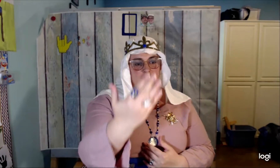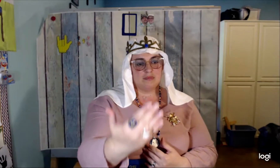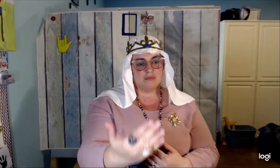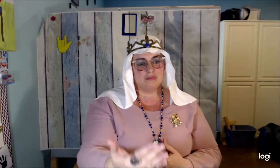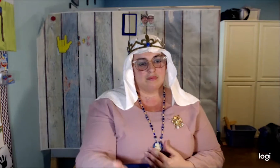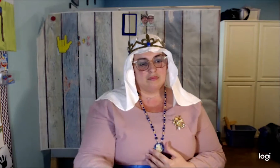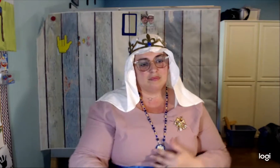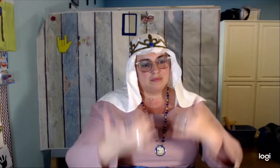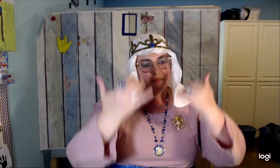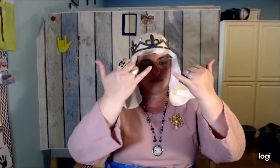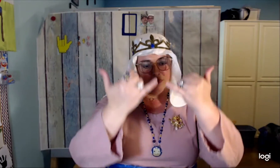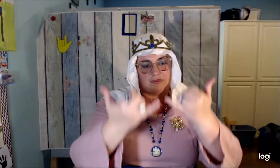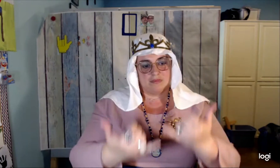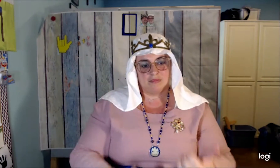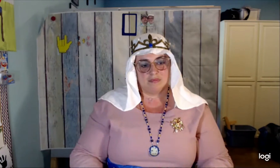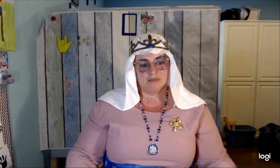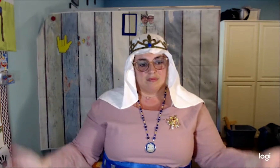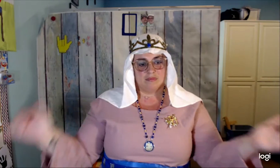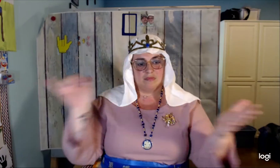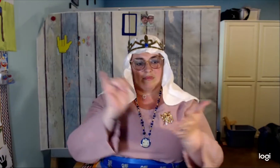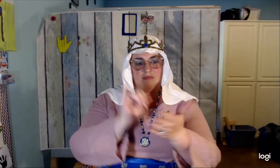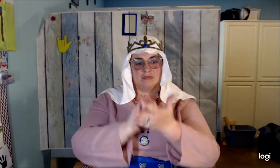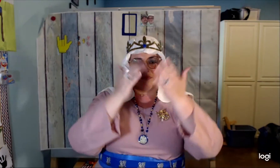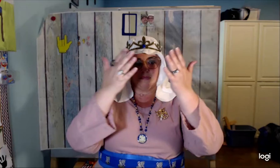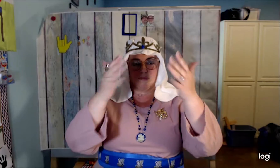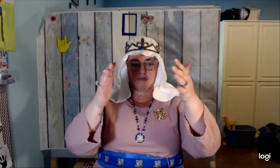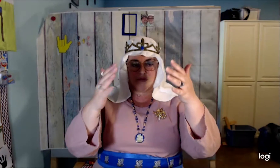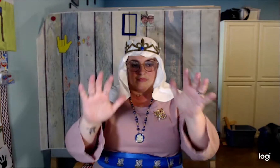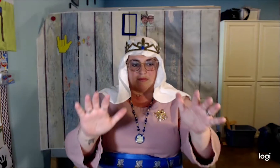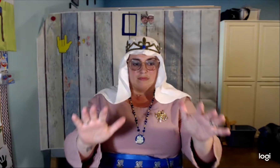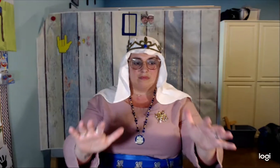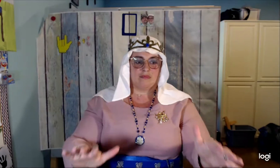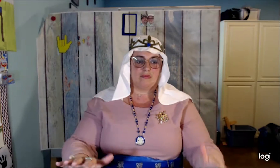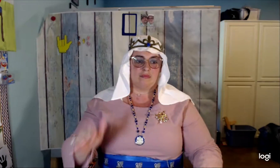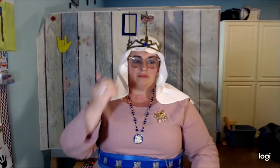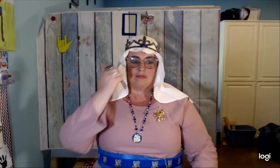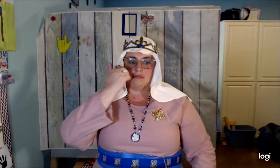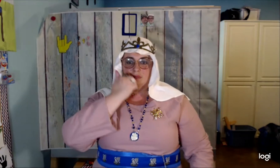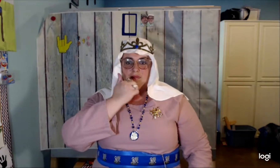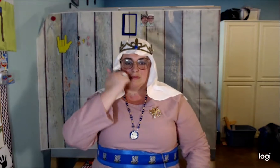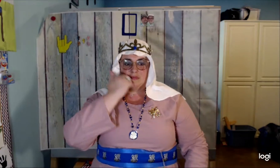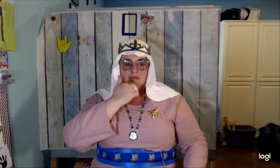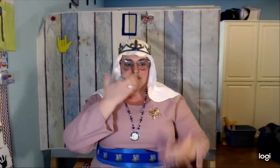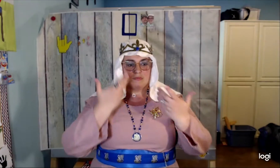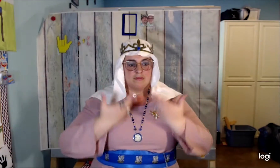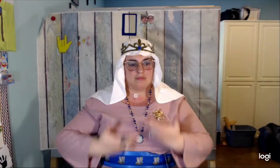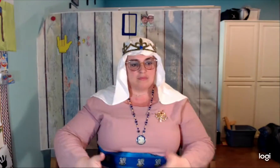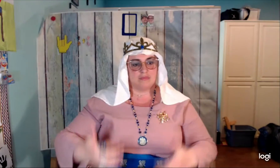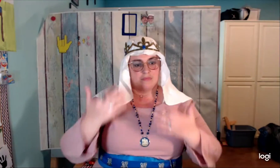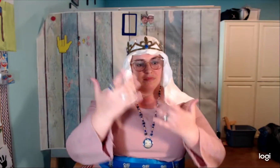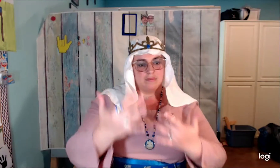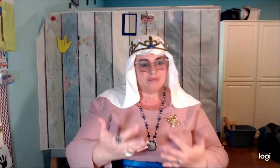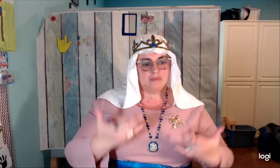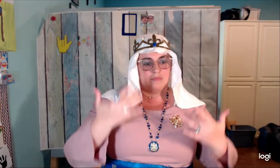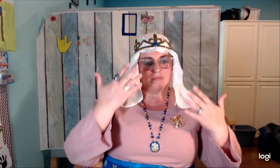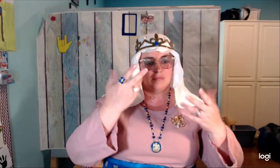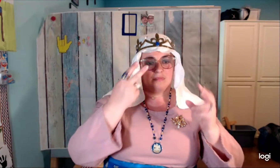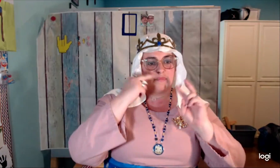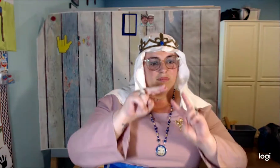you, all those days are gone. Every day I'd wait for